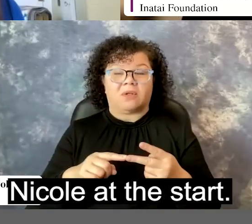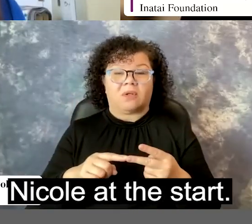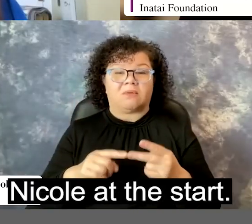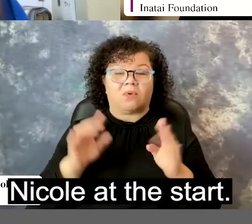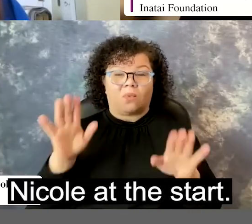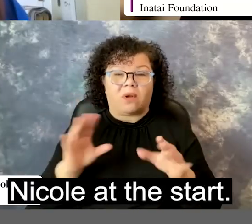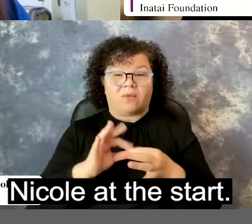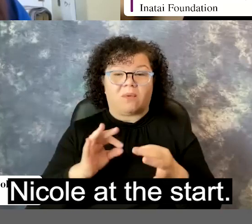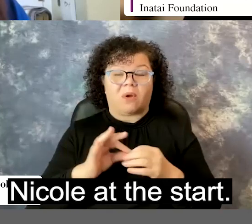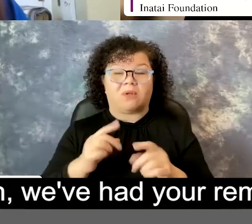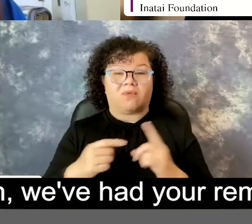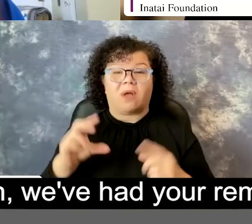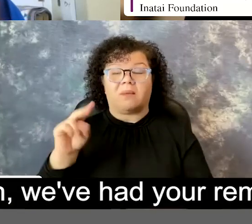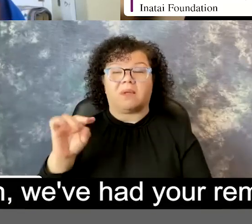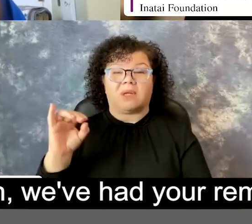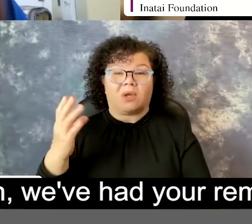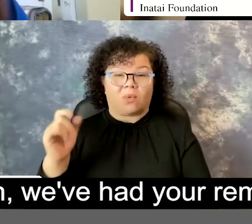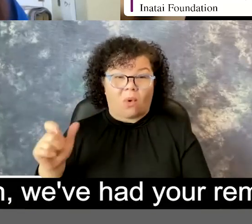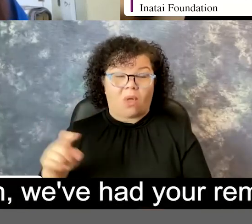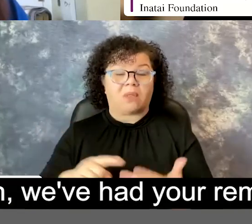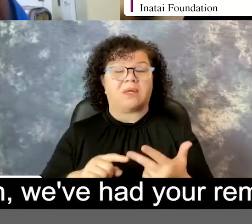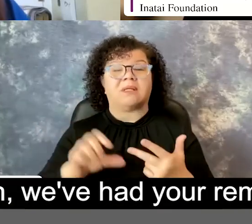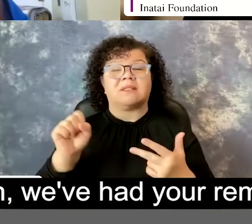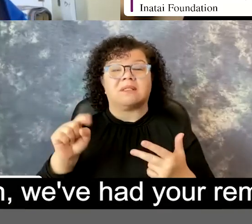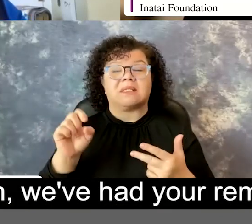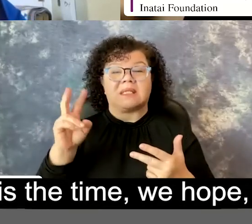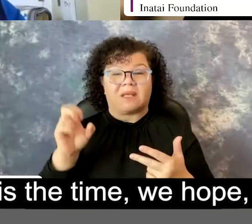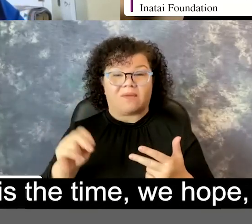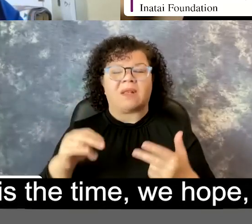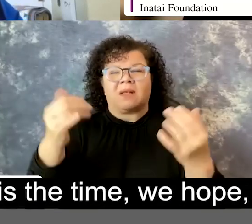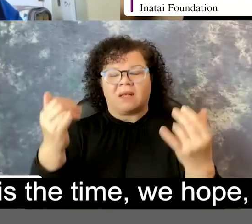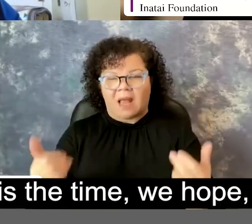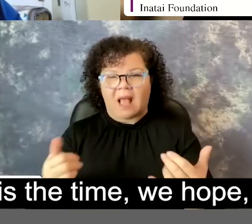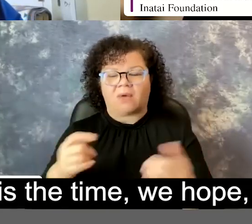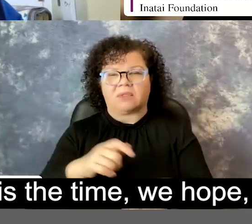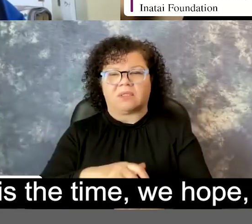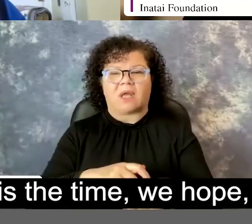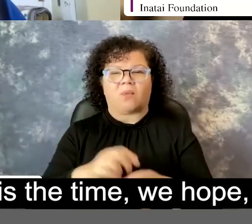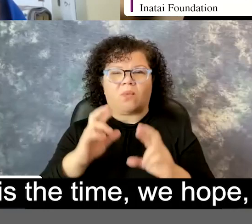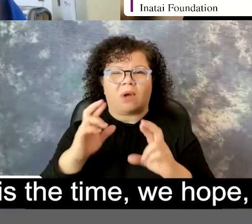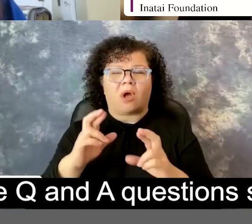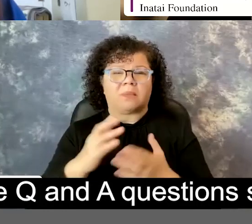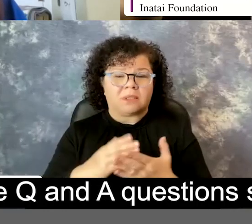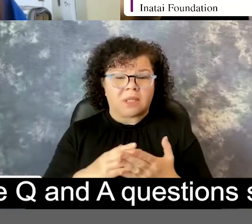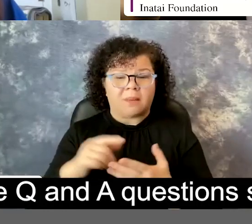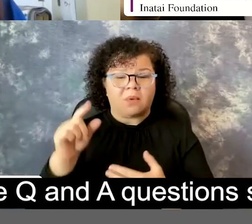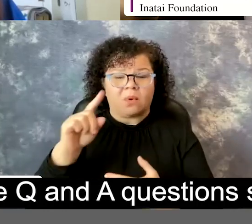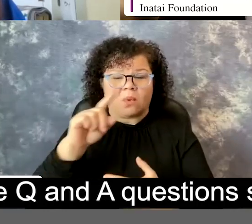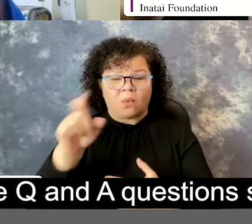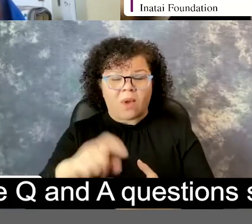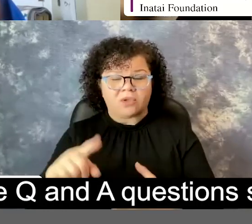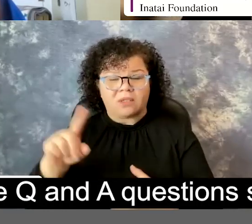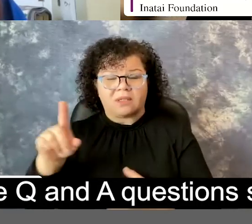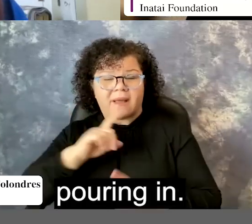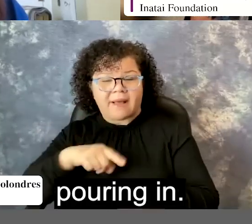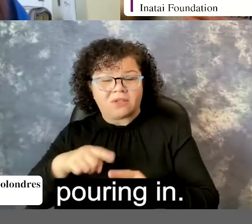from Nicole at the start. Stephen, we've had your remarks. This is the time we hope that some Q&A